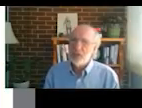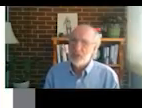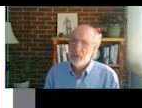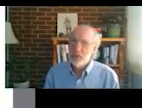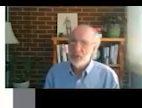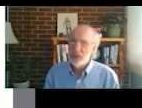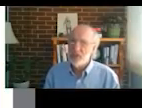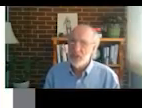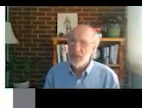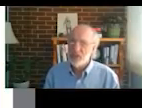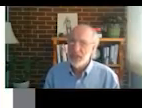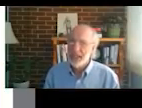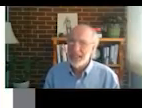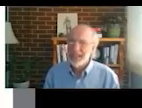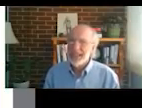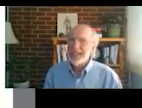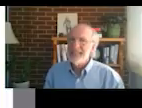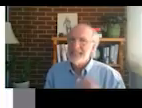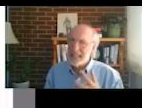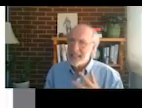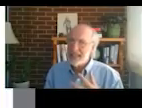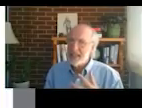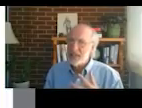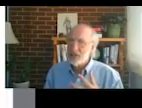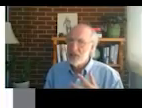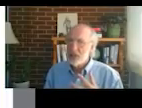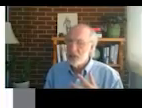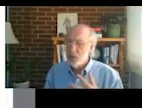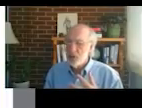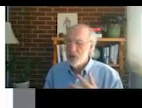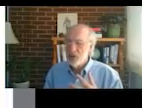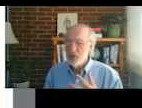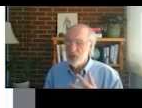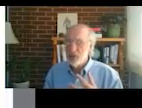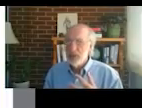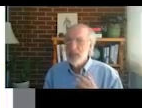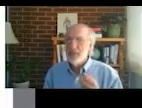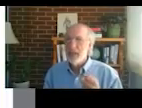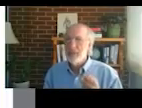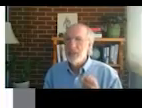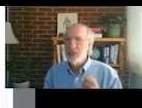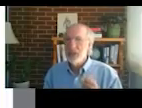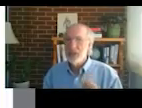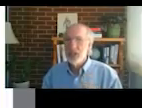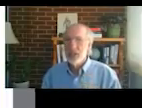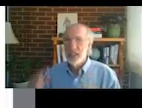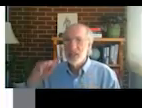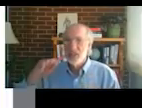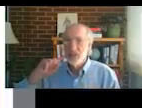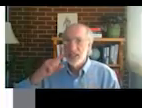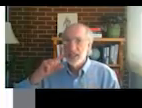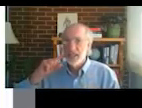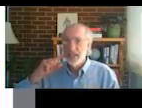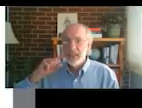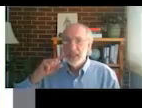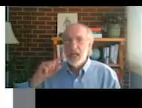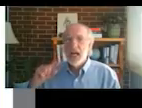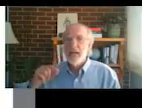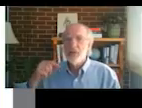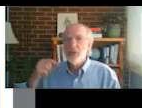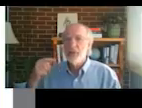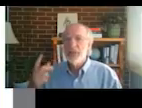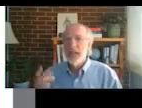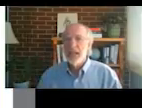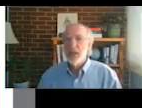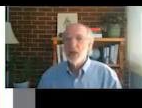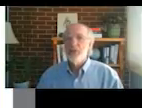going through this man training, a second thing you're going to want to do, if I am teaching the child to ask for candy,